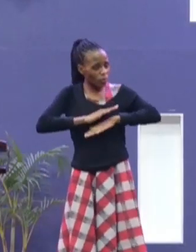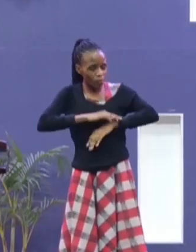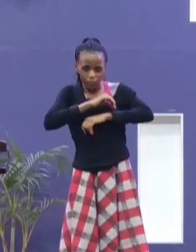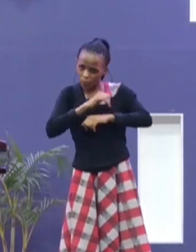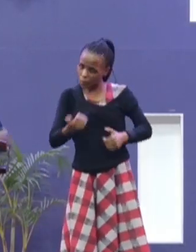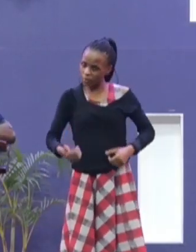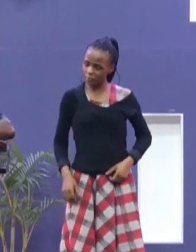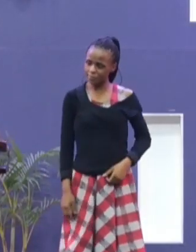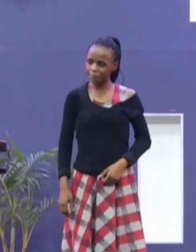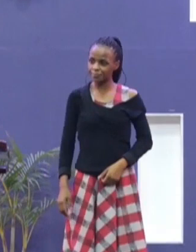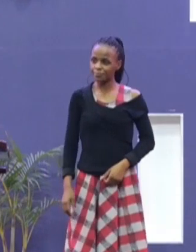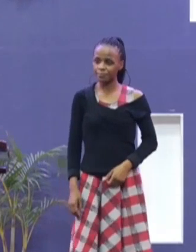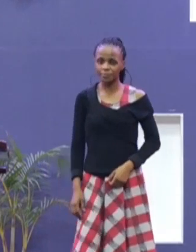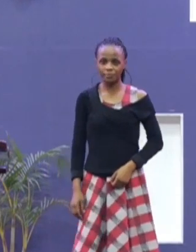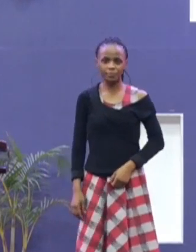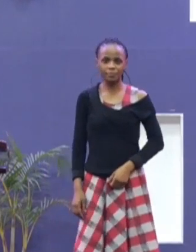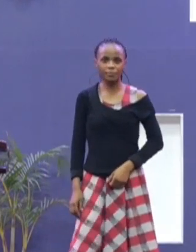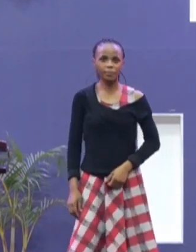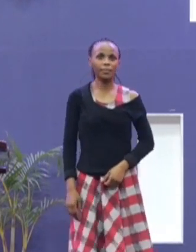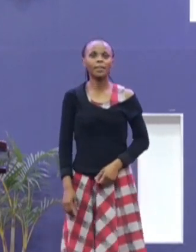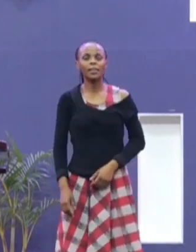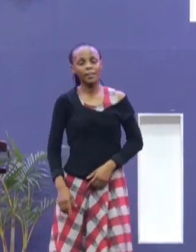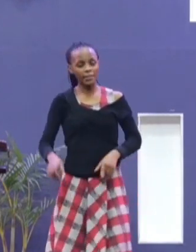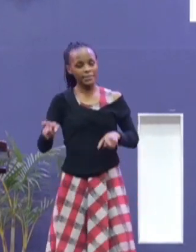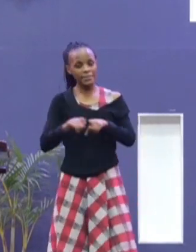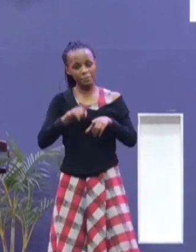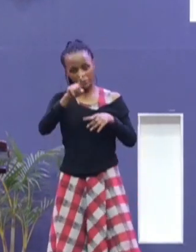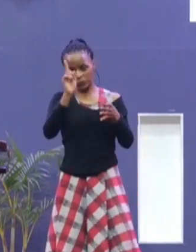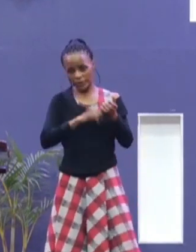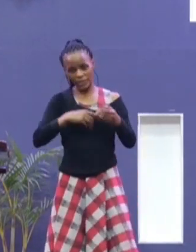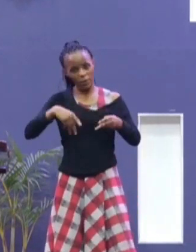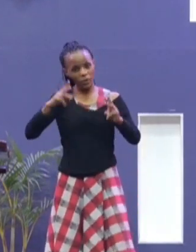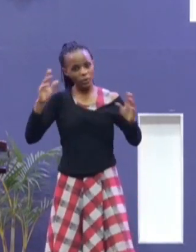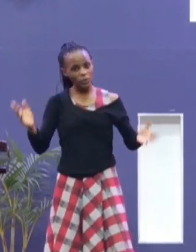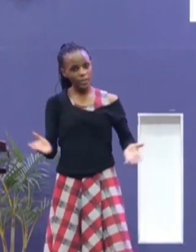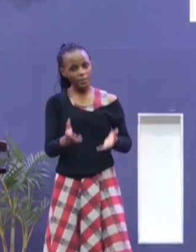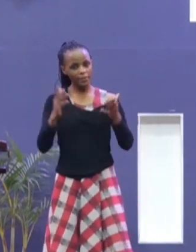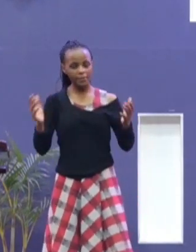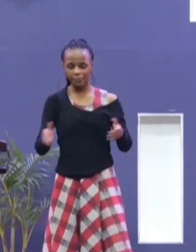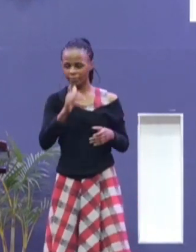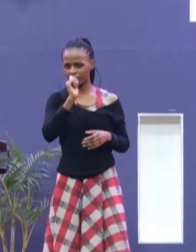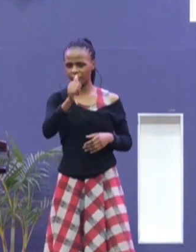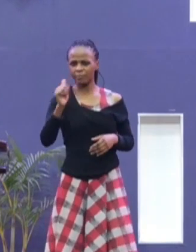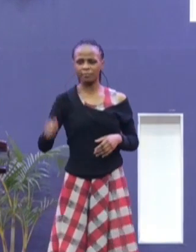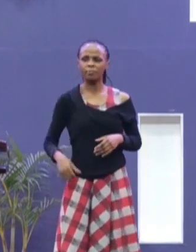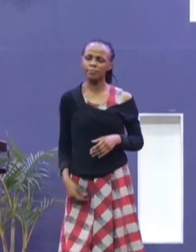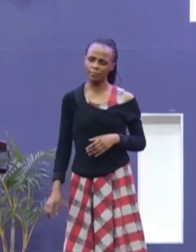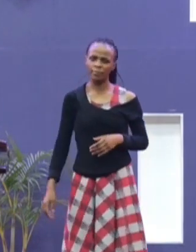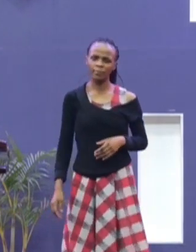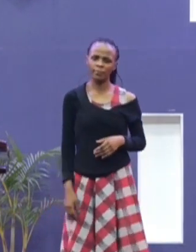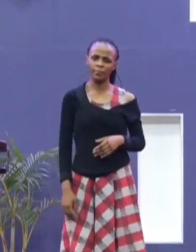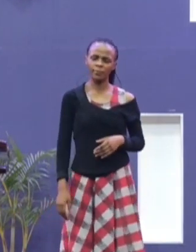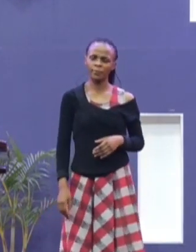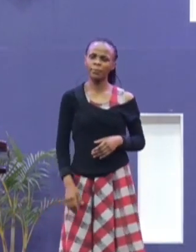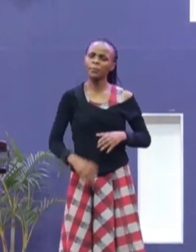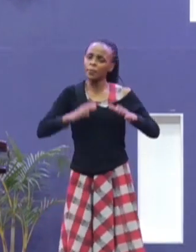awo weegumya? And you still find the way to encourage yourself. N'ofuna engeri gye wezzaamu amaanyi. How I pray you can